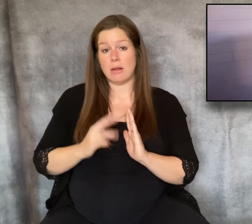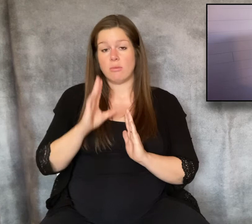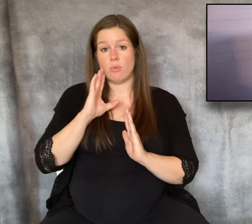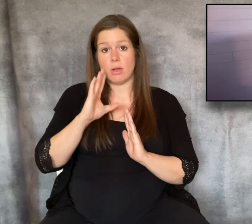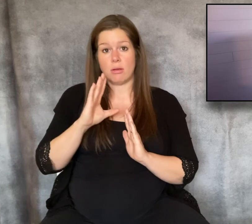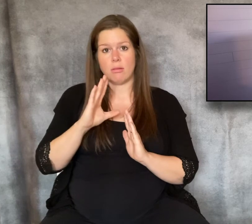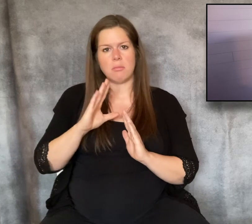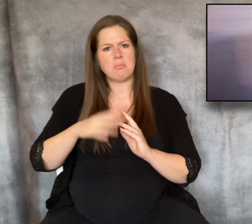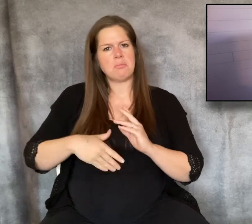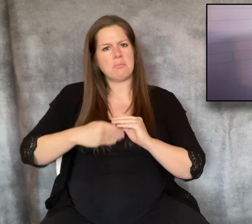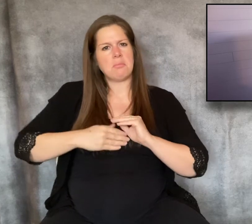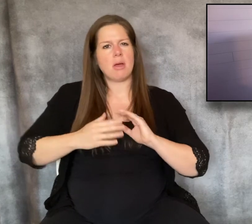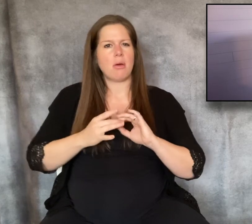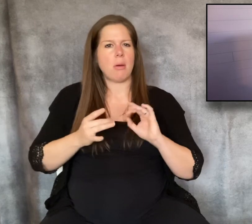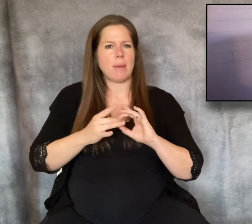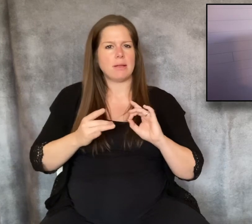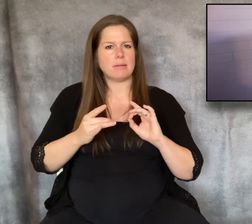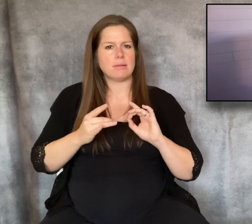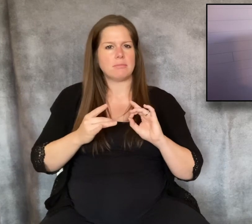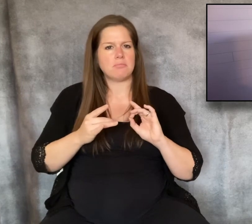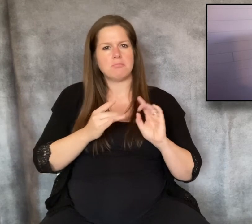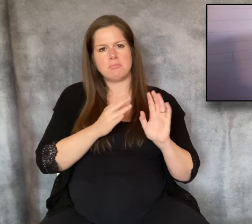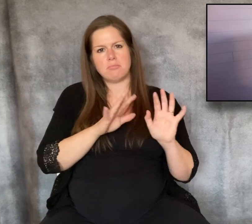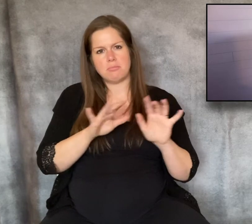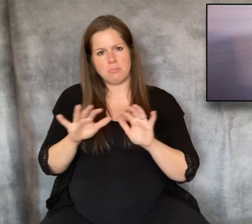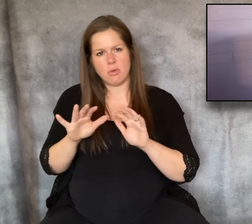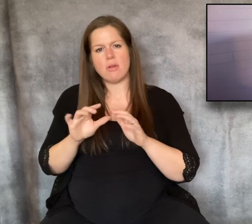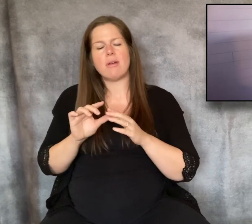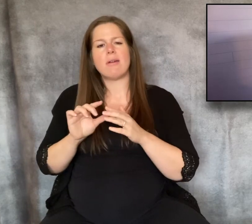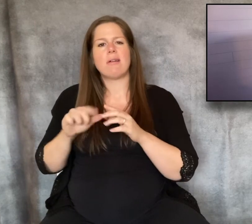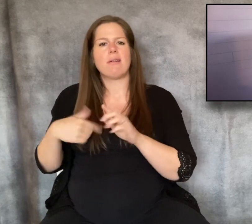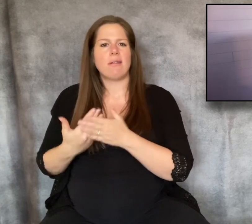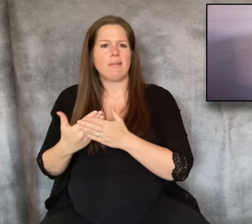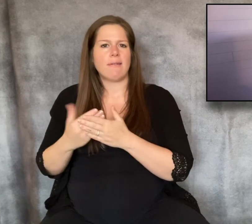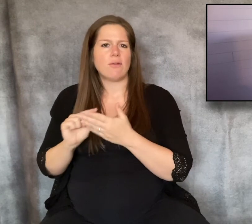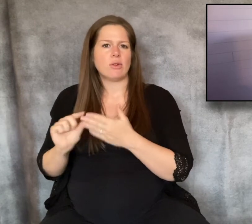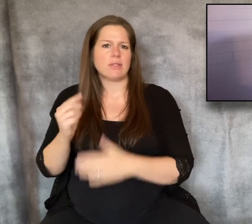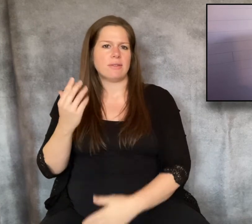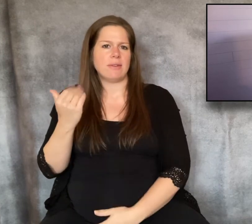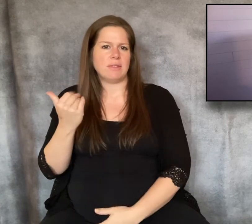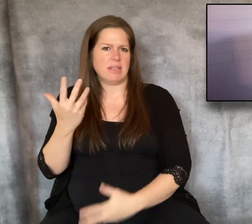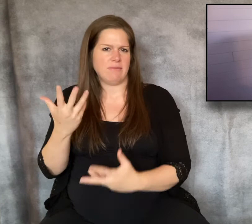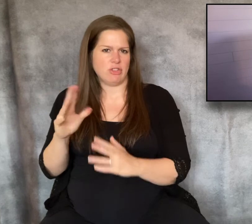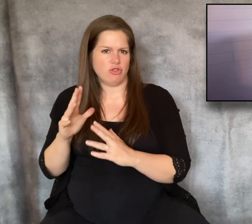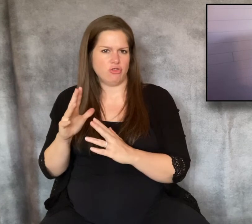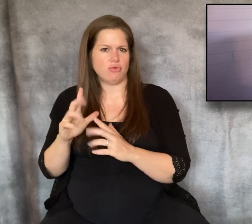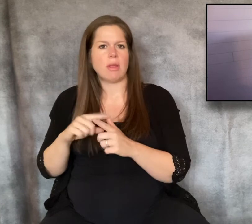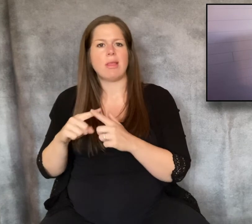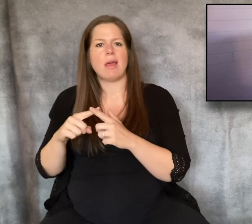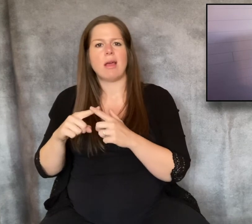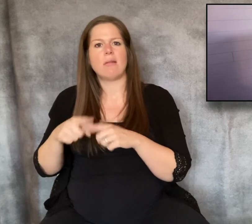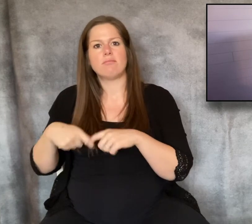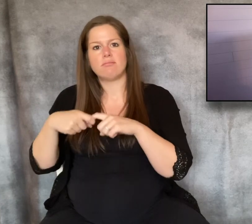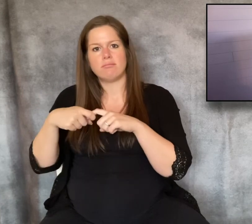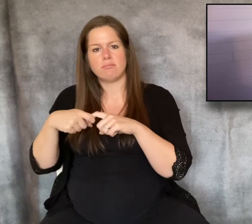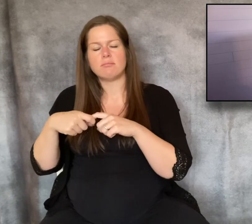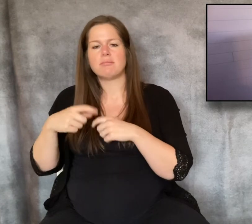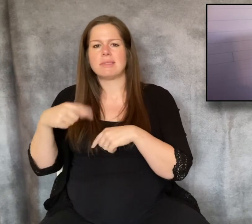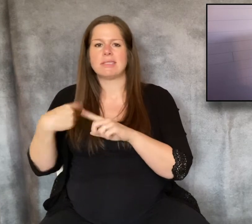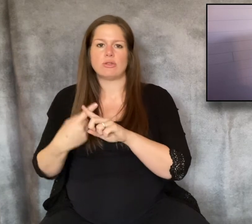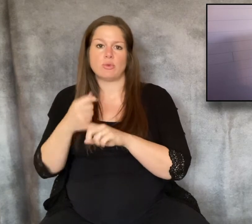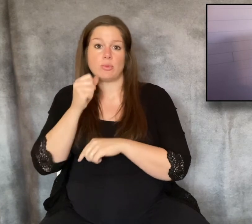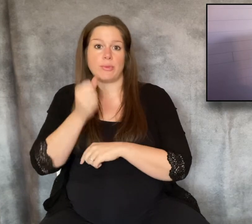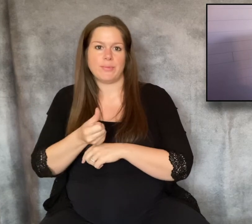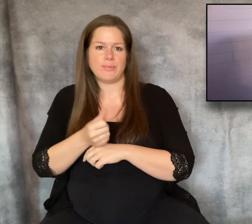through verse 15 today. And then tomorrow we'll pick up and finish the rest of the chapter. So join me, drop your eyes down to Matthew